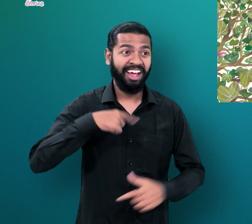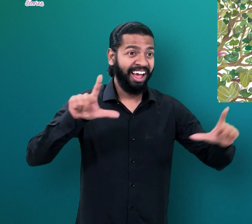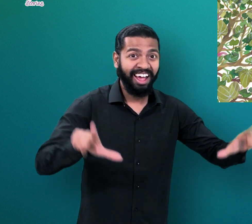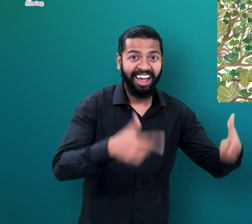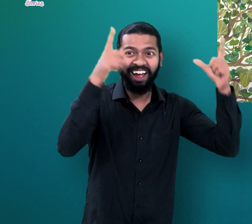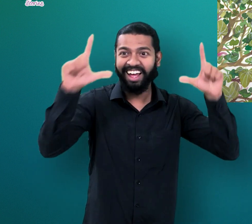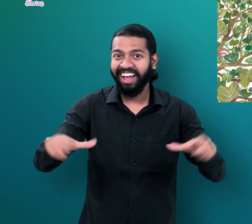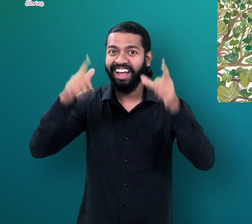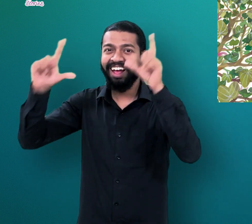I love trees